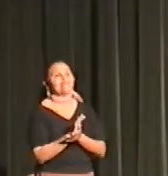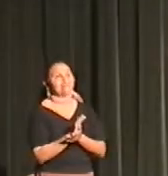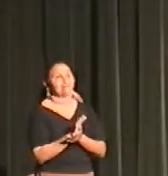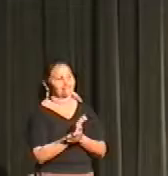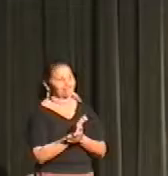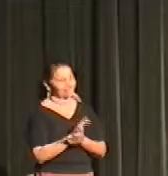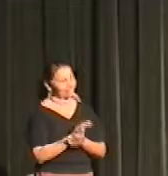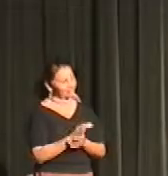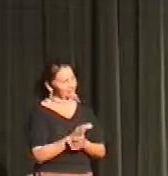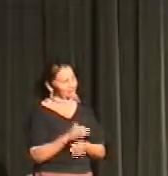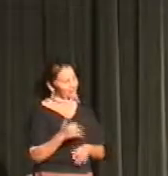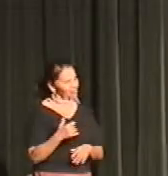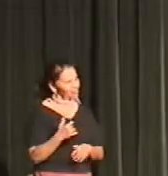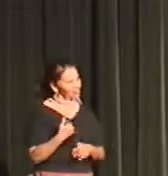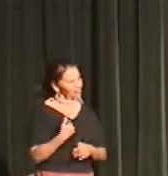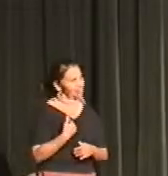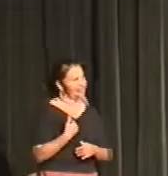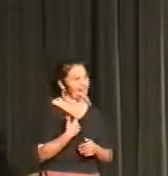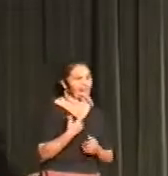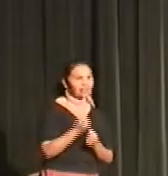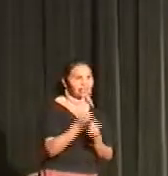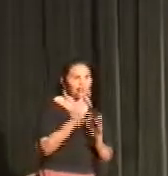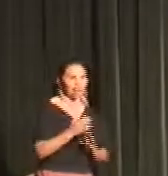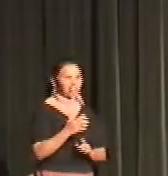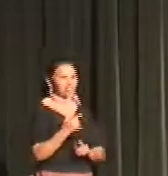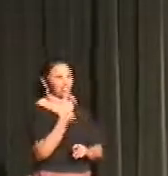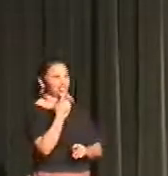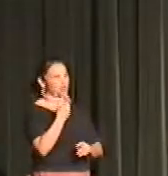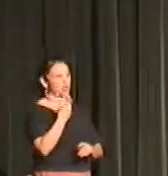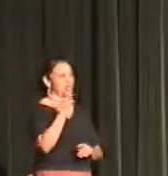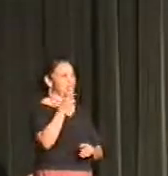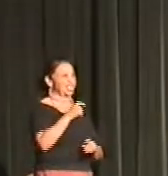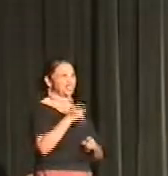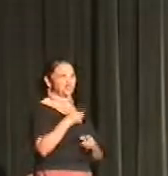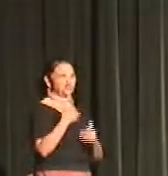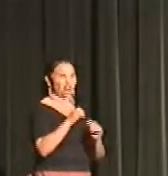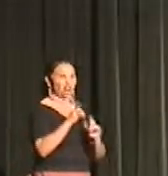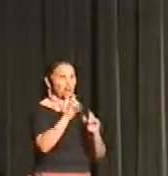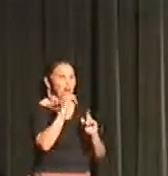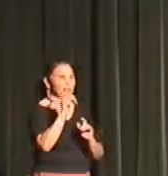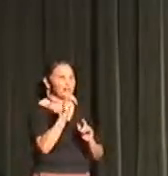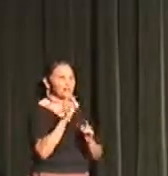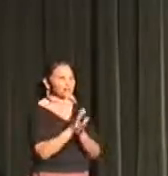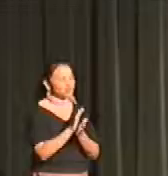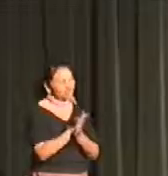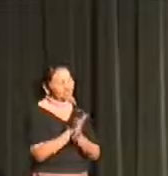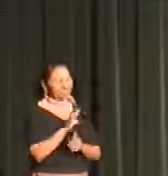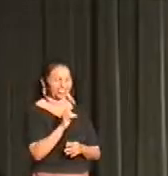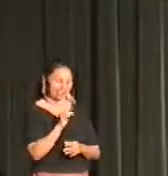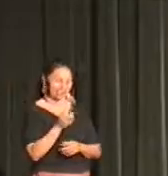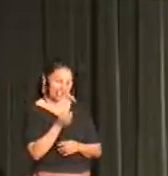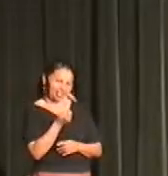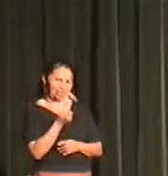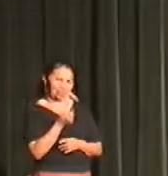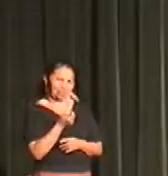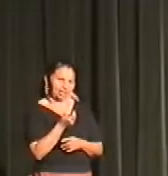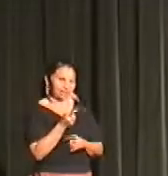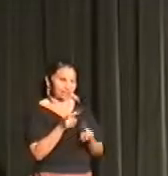I got, you know, I had a sponsor, and my sponsor told me that I should try and go back to school, and I did a little bit, but you can imagine how